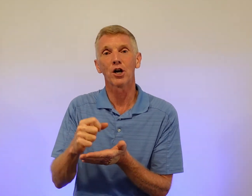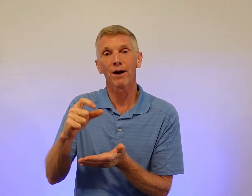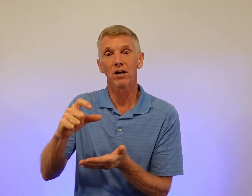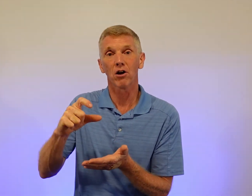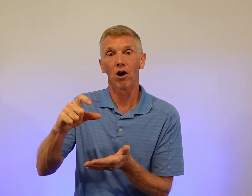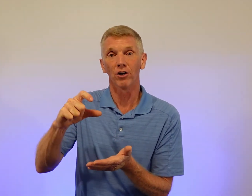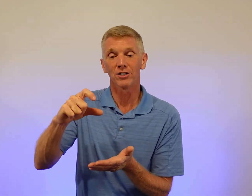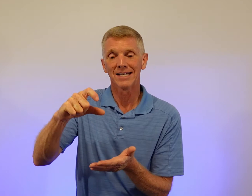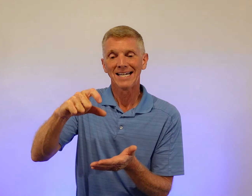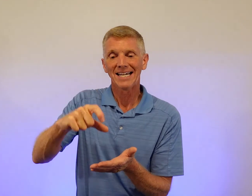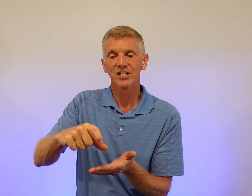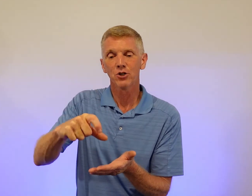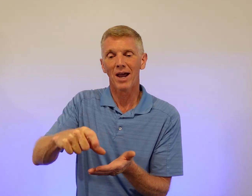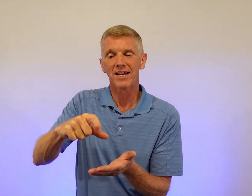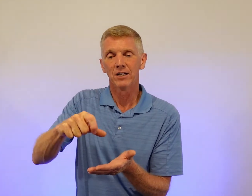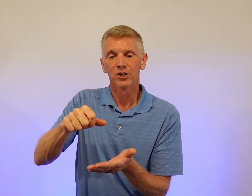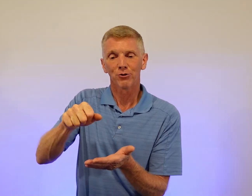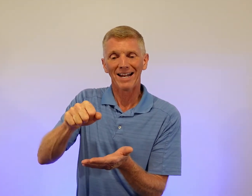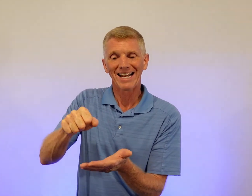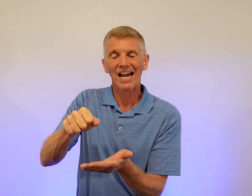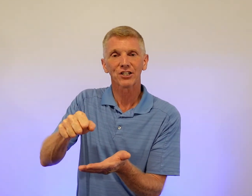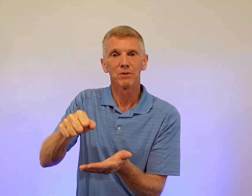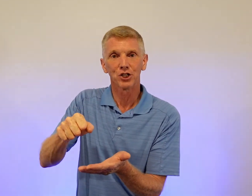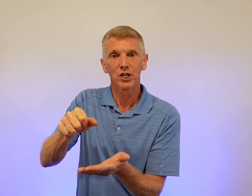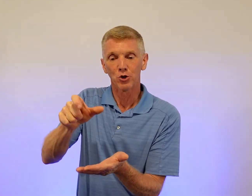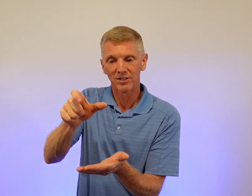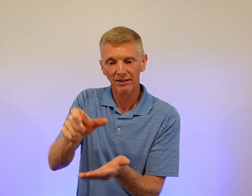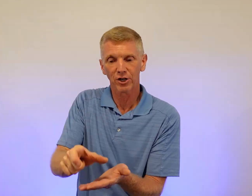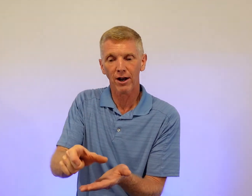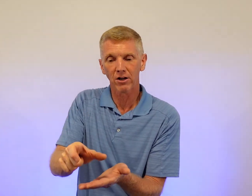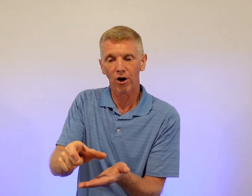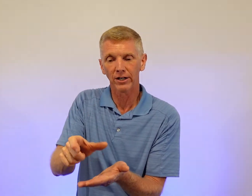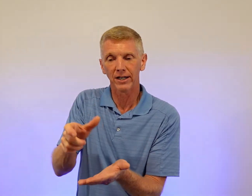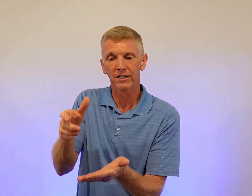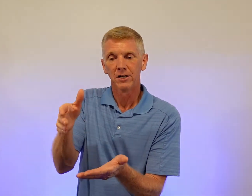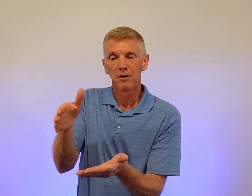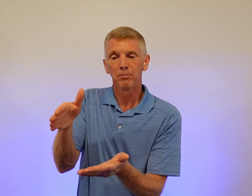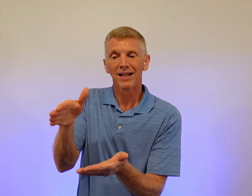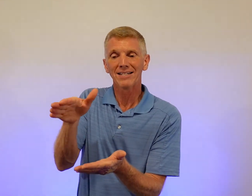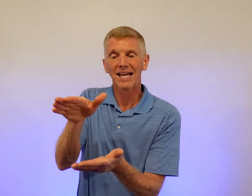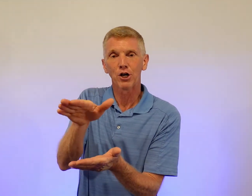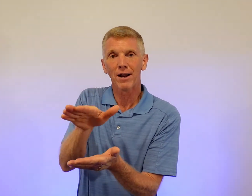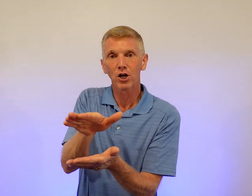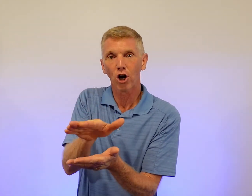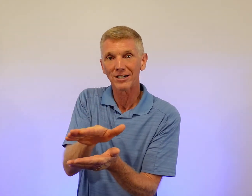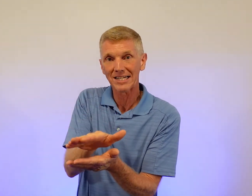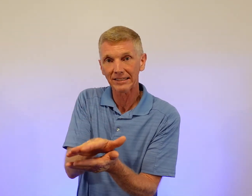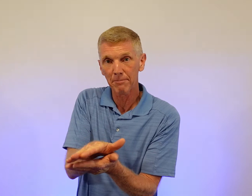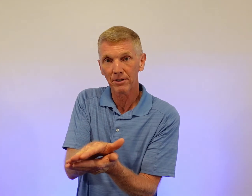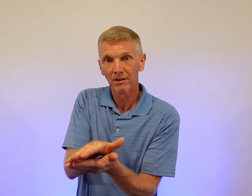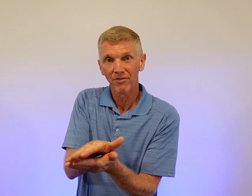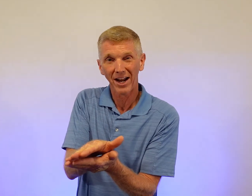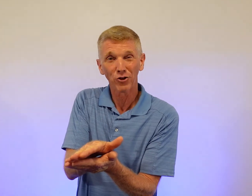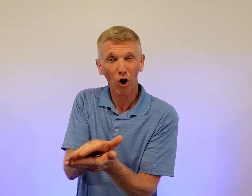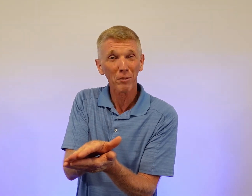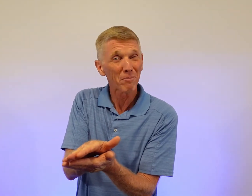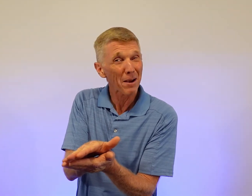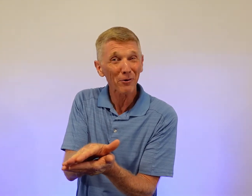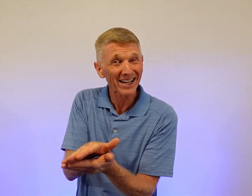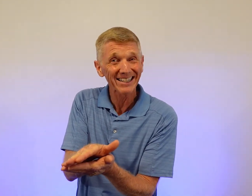credit cards into a transaction machine. You'd set the credit card in, place a credit card slip that had carbon paper in it.